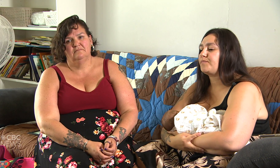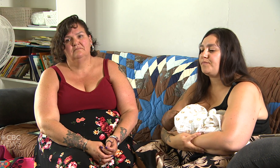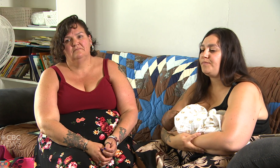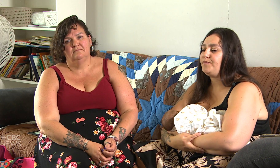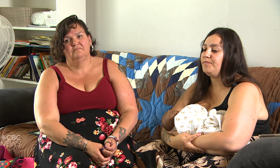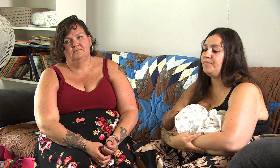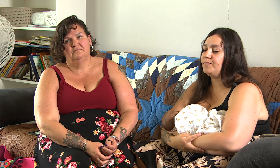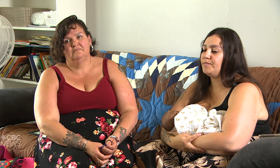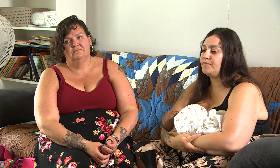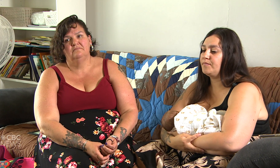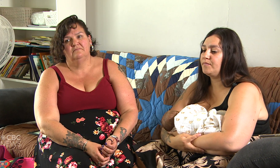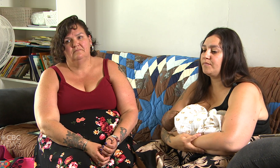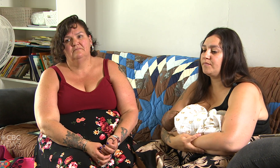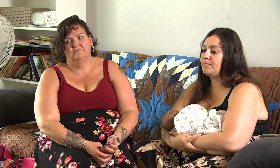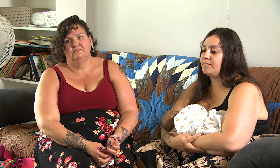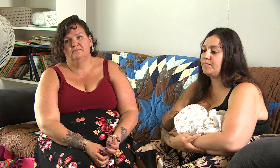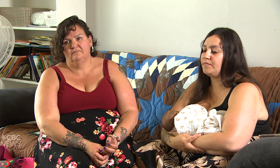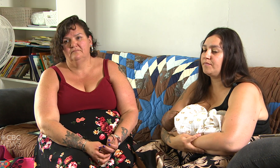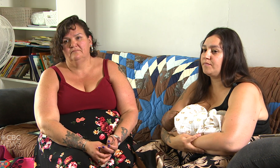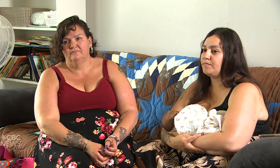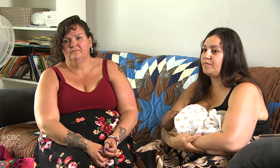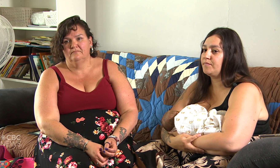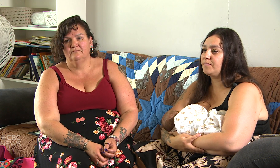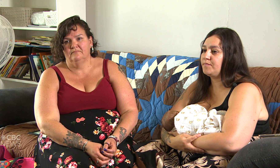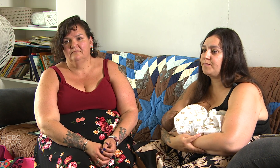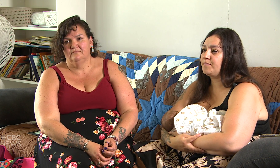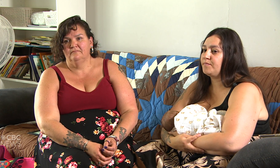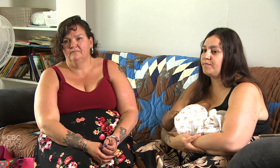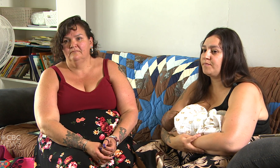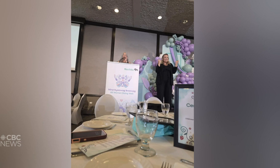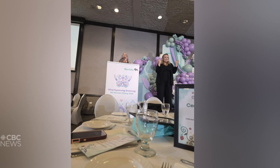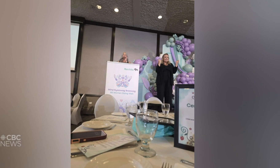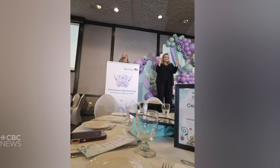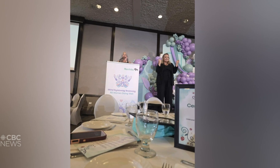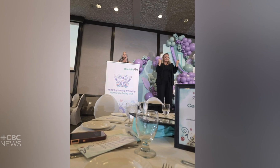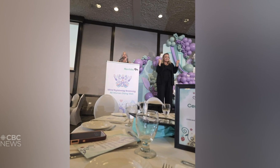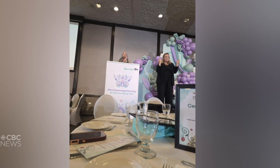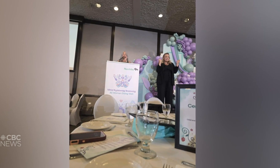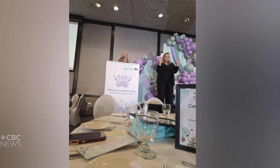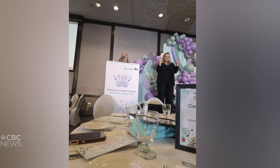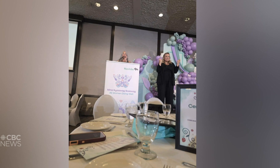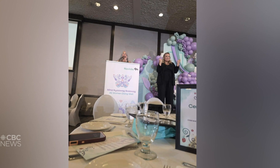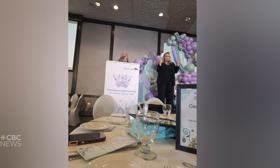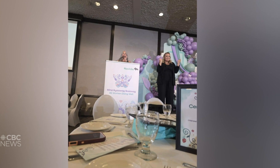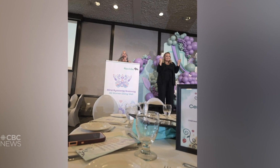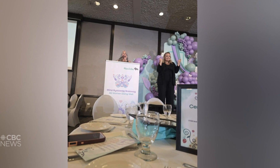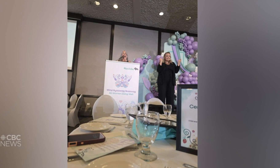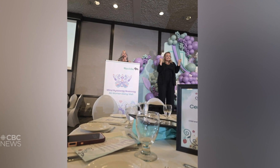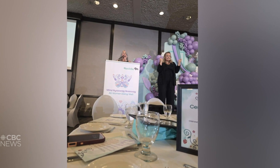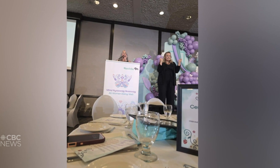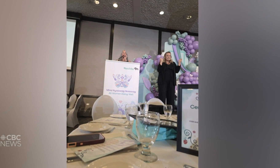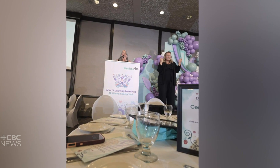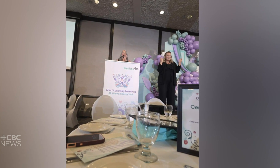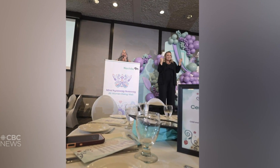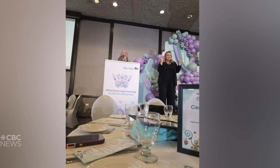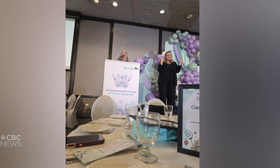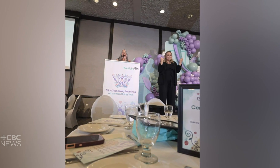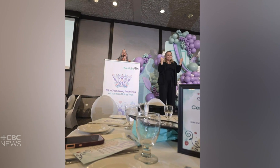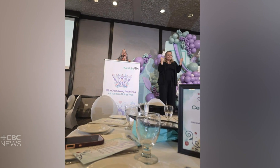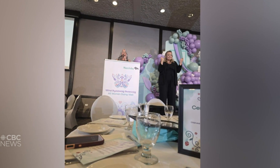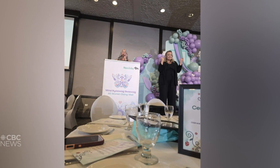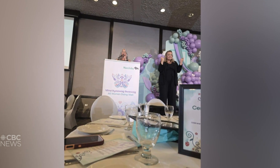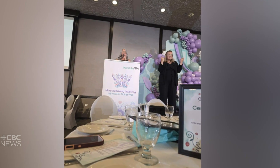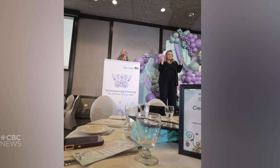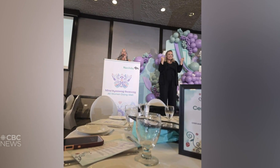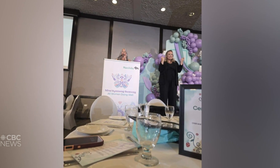and then stop looking at her to look over at what the person talking and back and forth. Fontaine apologized in a statement Friday and said she offered the interpreter